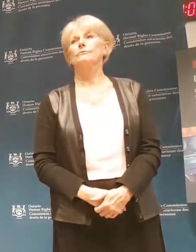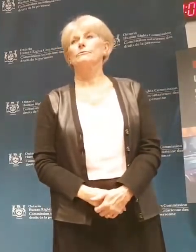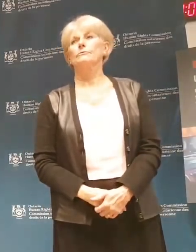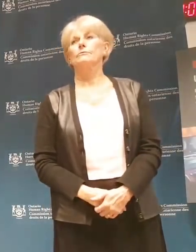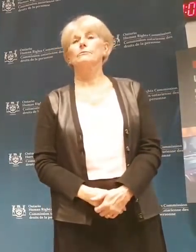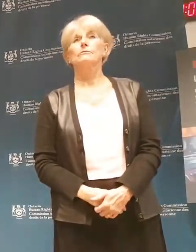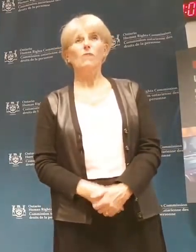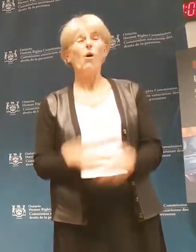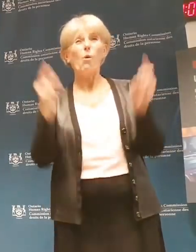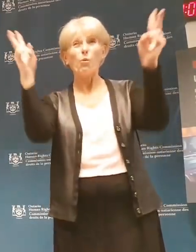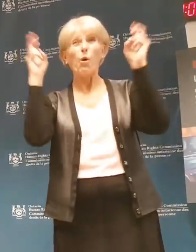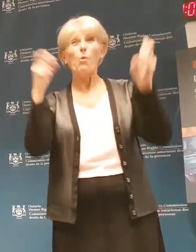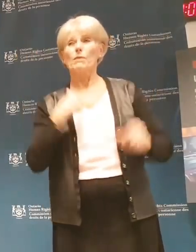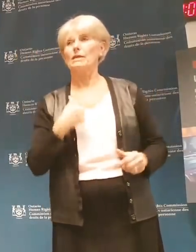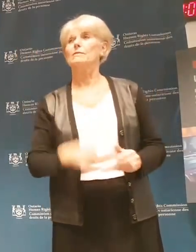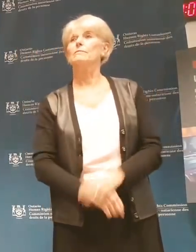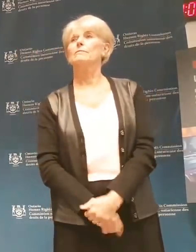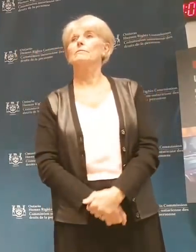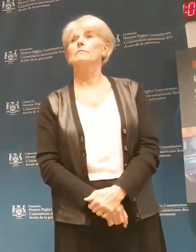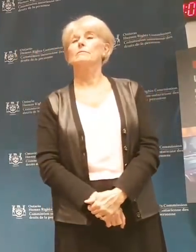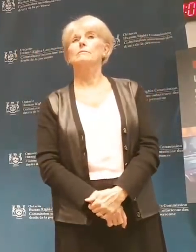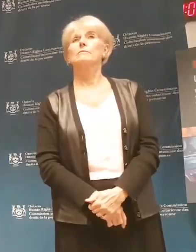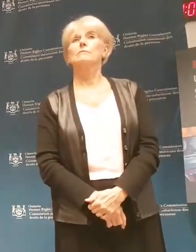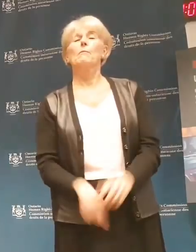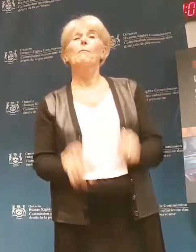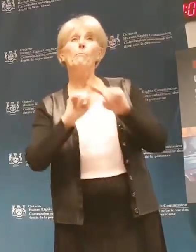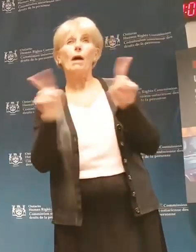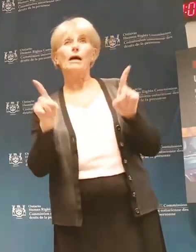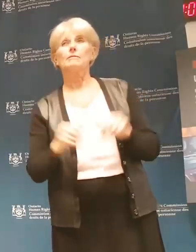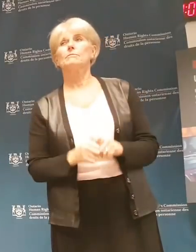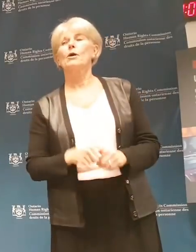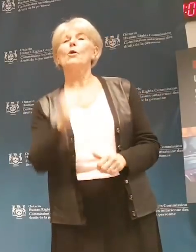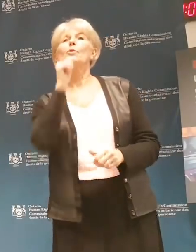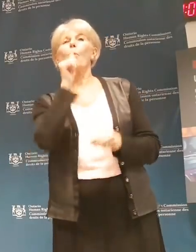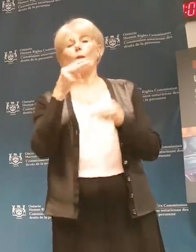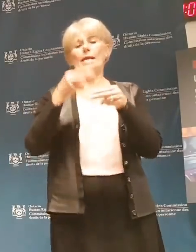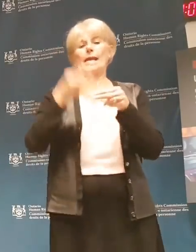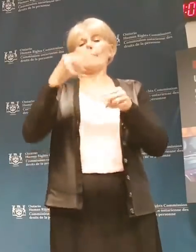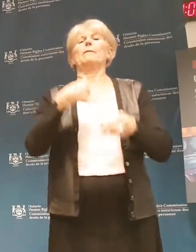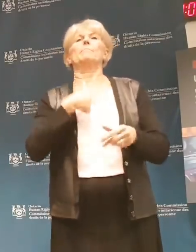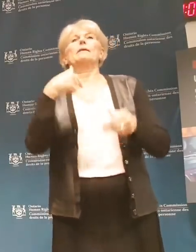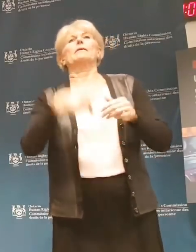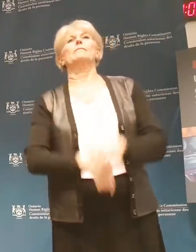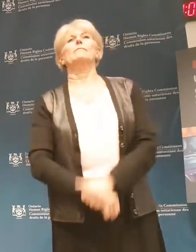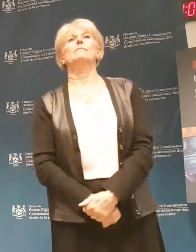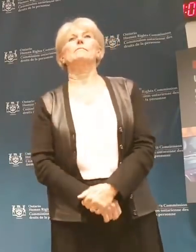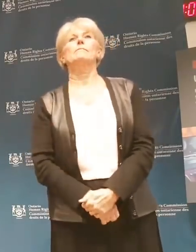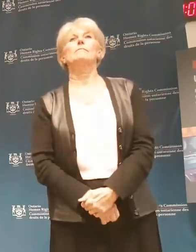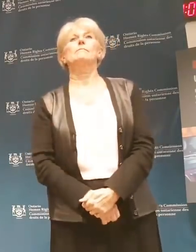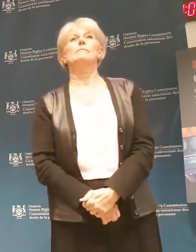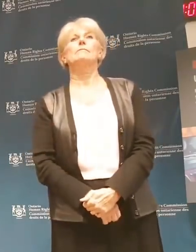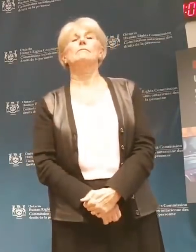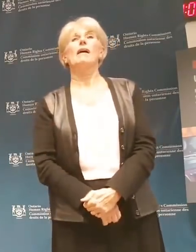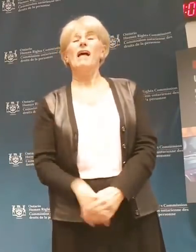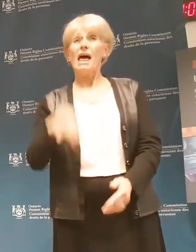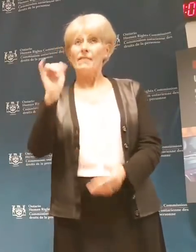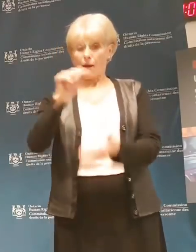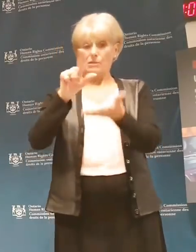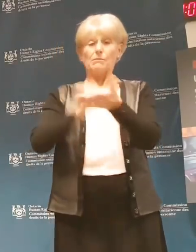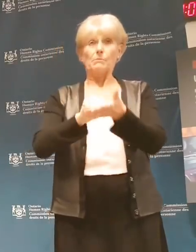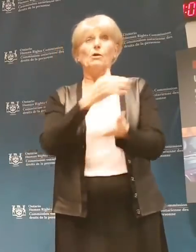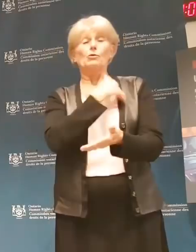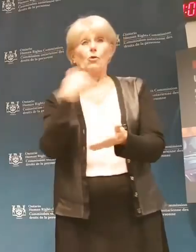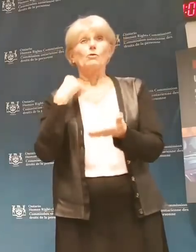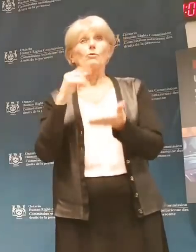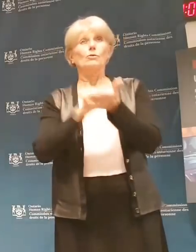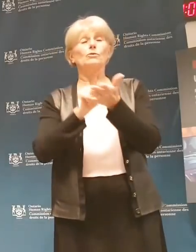You can quote me, but don't name me." That was published in the Toronto